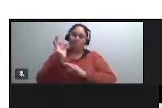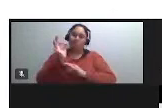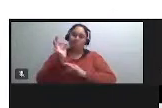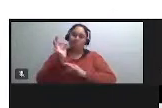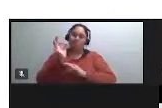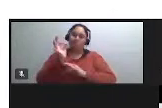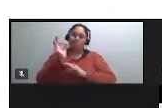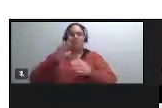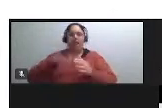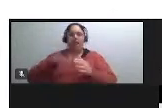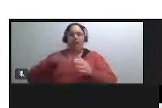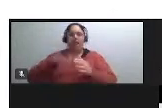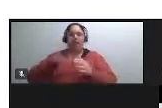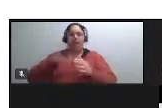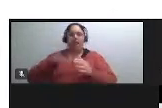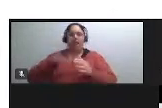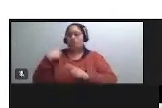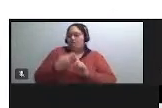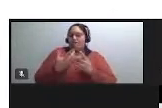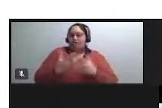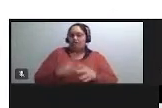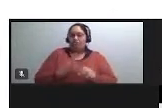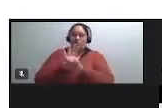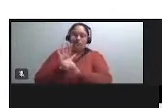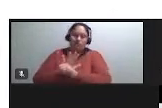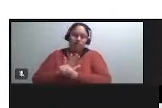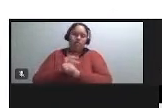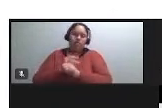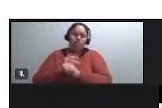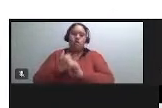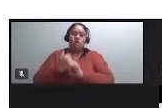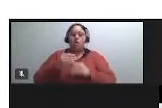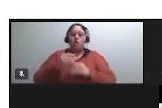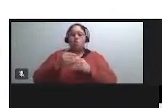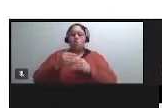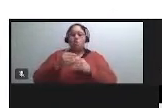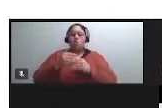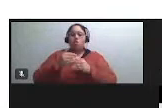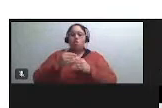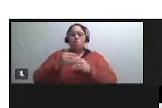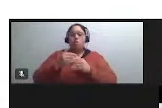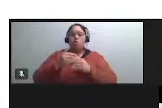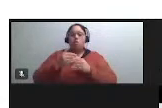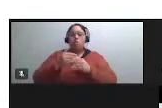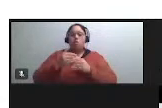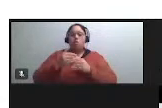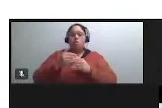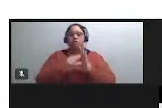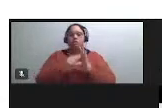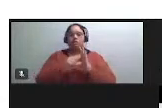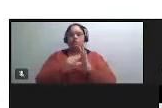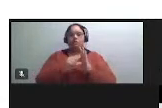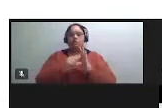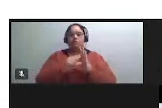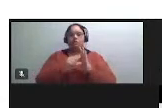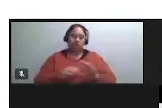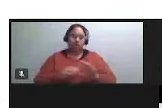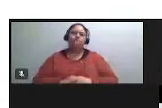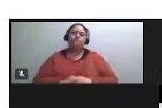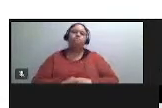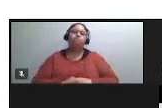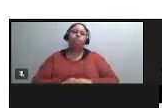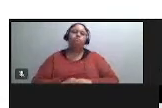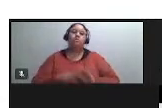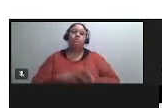areas of underachievements so far. So the rest will just mainly focus on the key achievements.